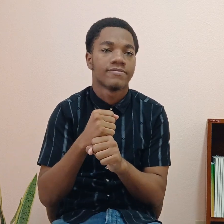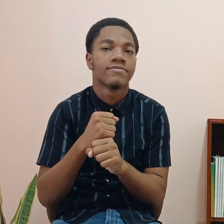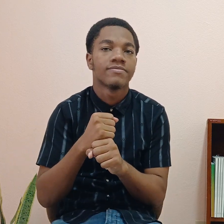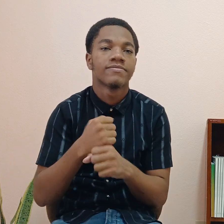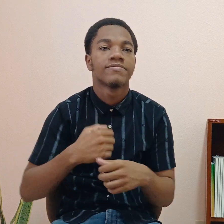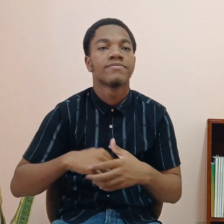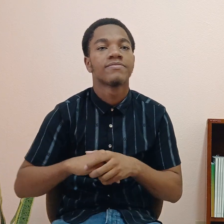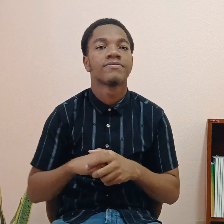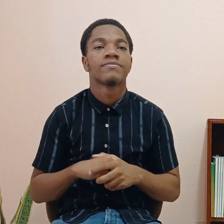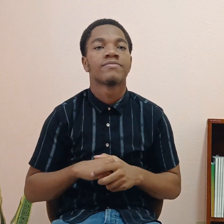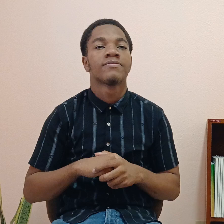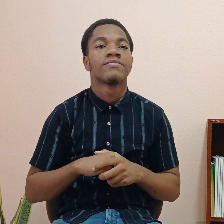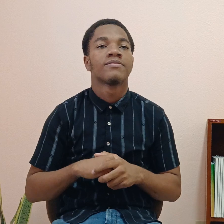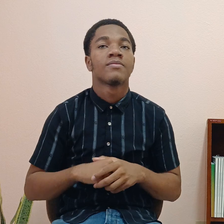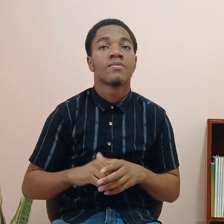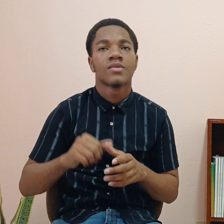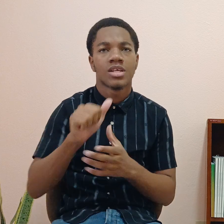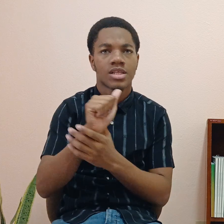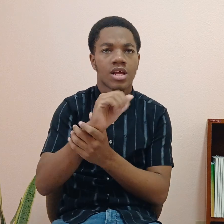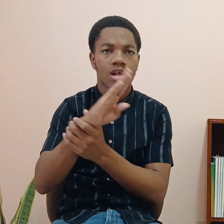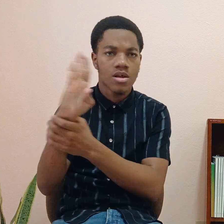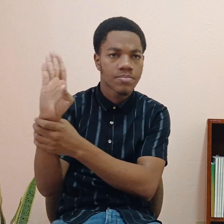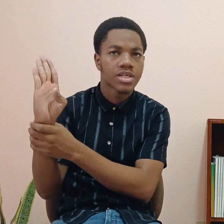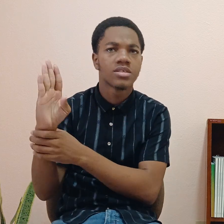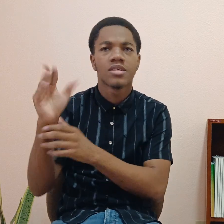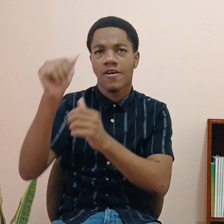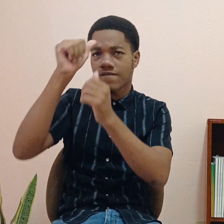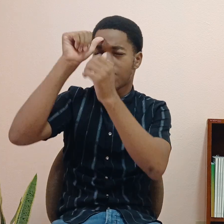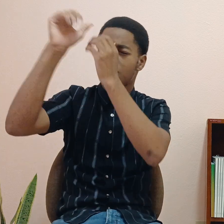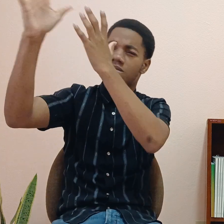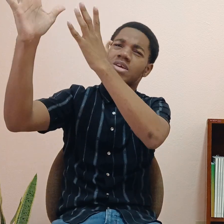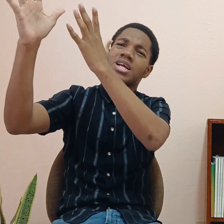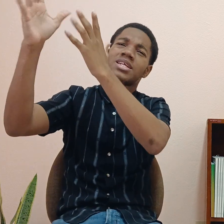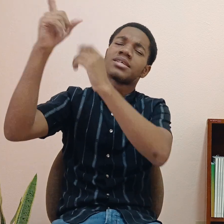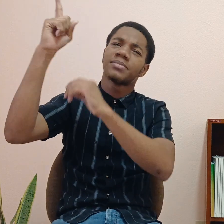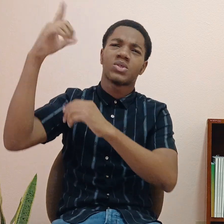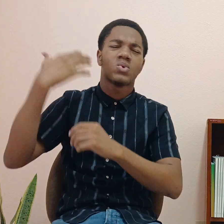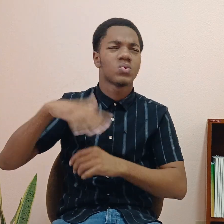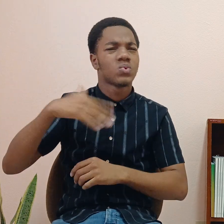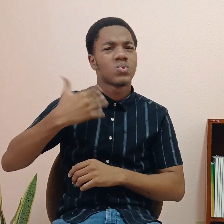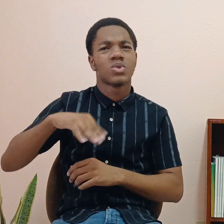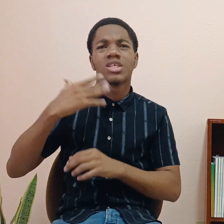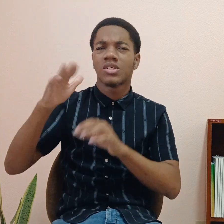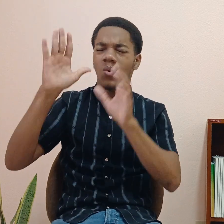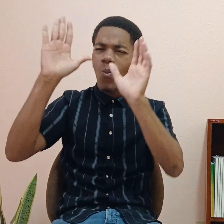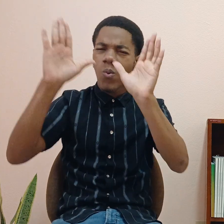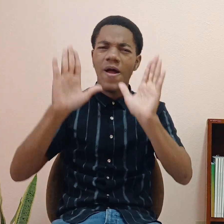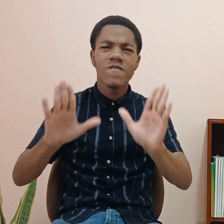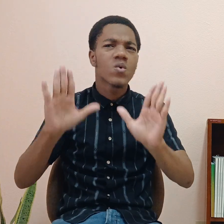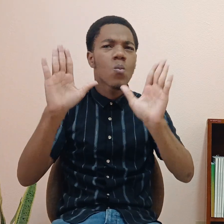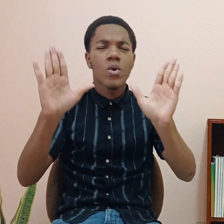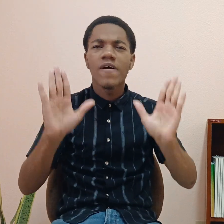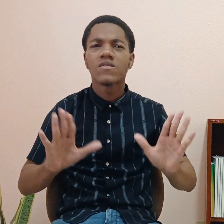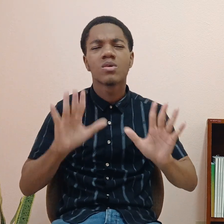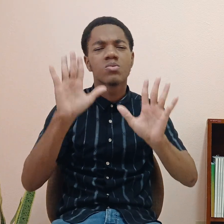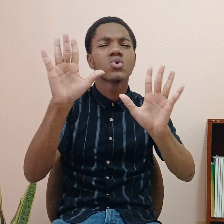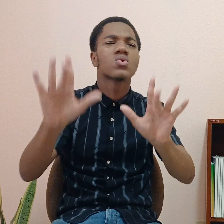Abba, Father, you are wonderful and merciful and full of grace.